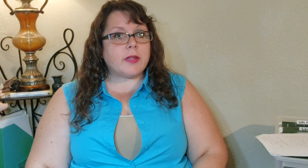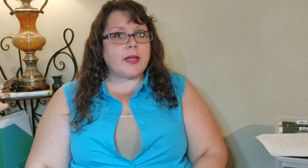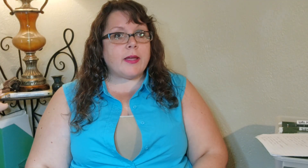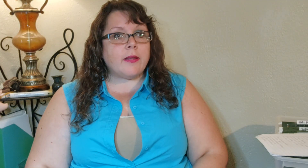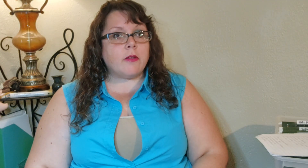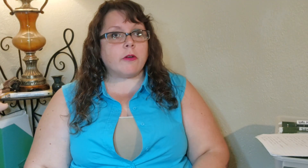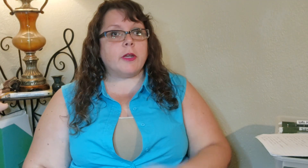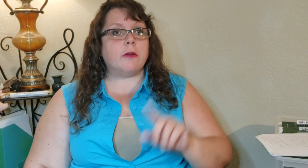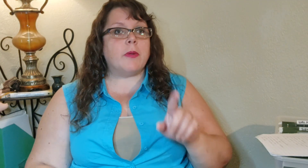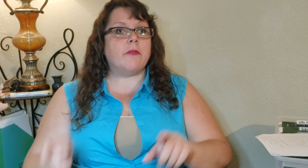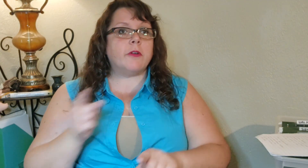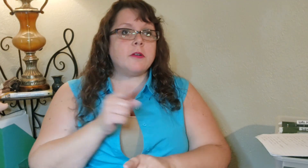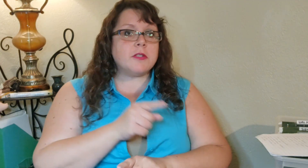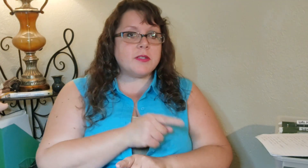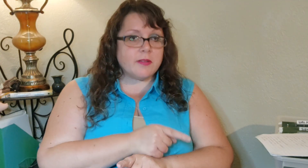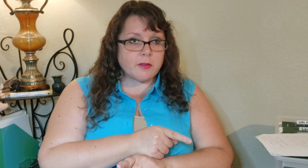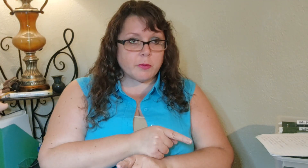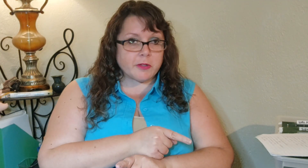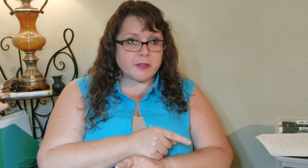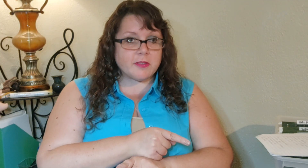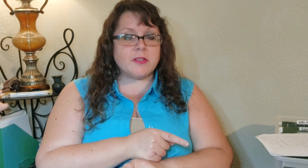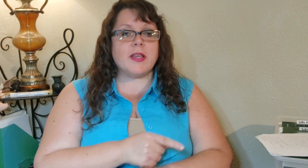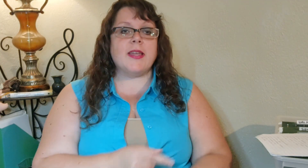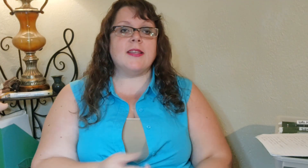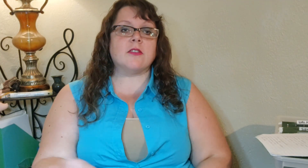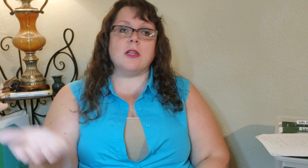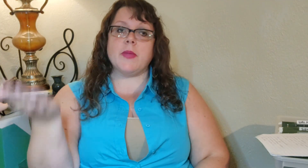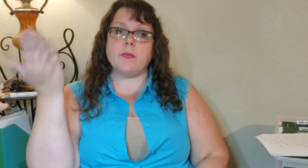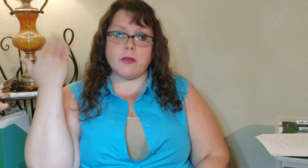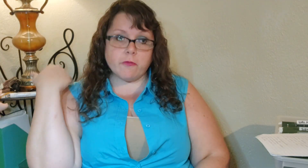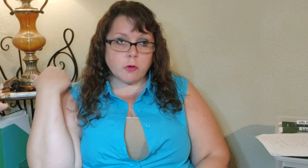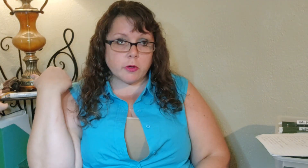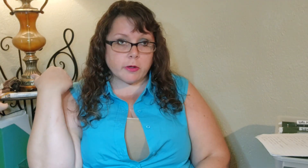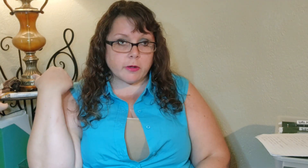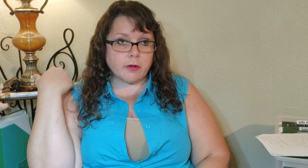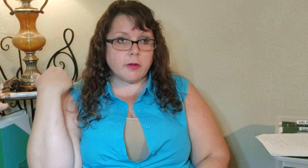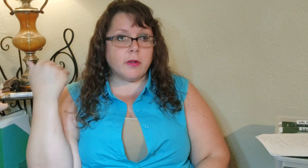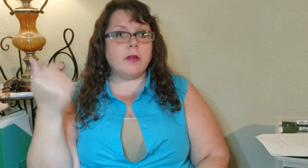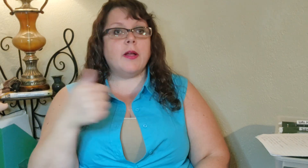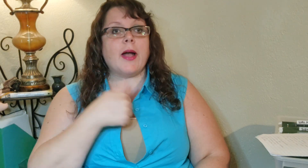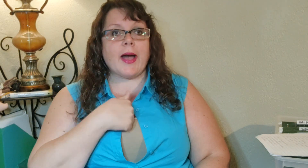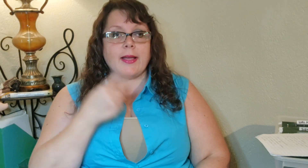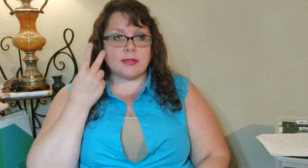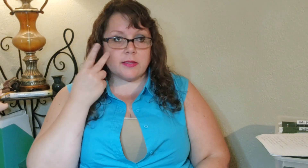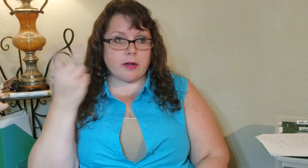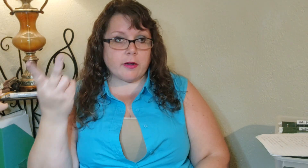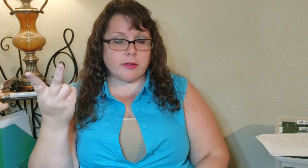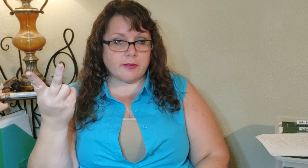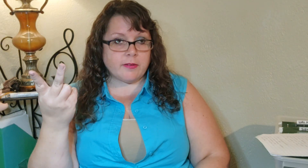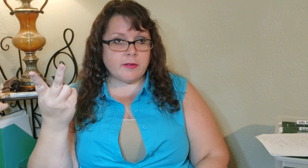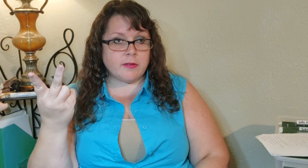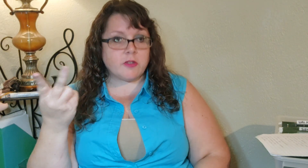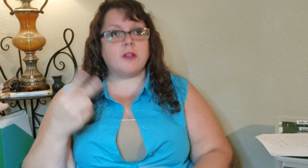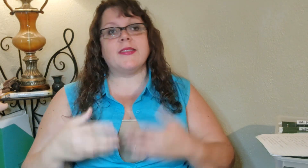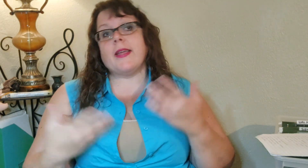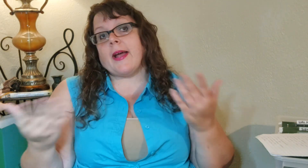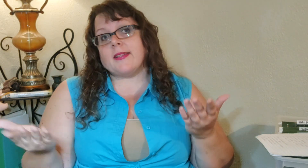Actually, you're going to reverse the words, and it's going to be before I saw. So you're saying I